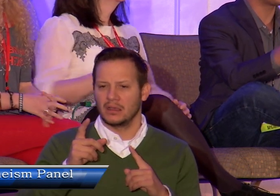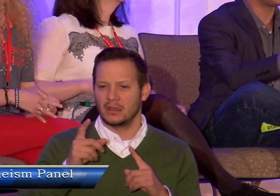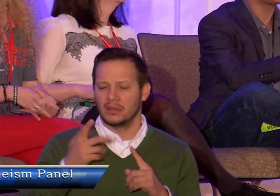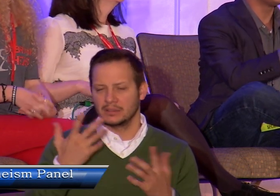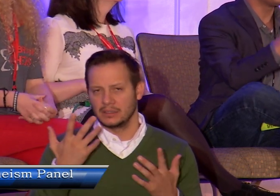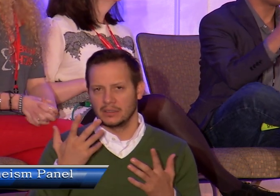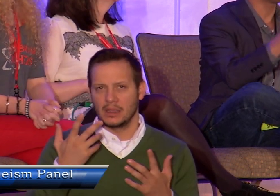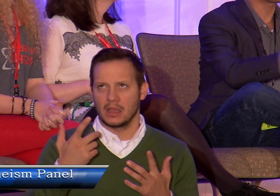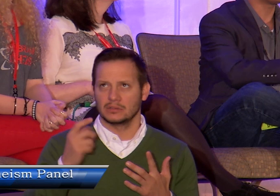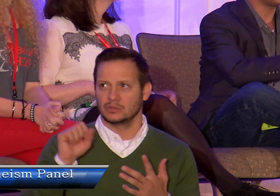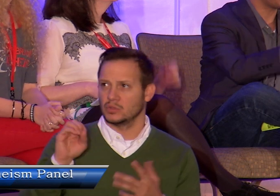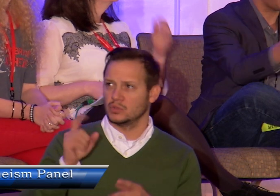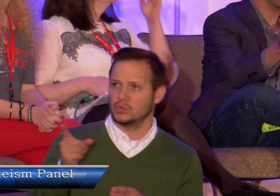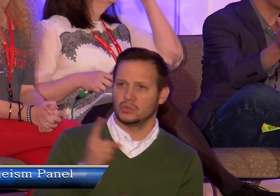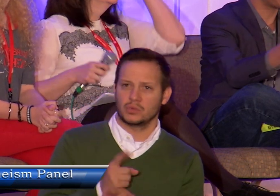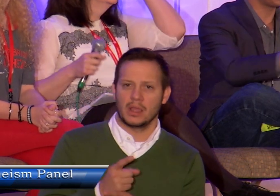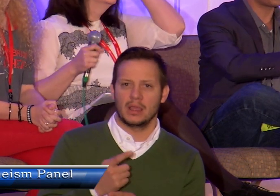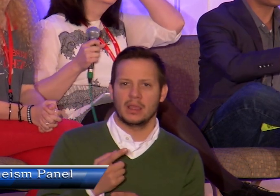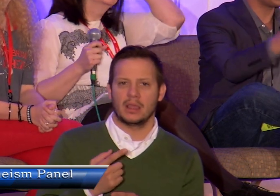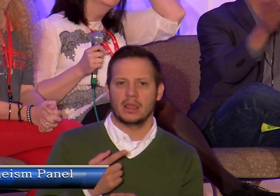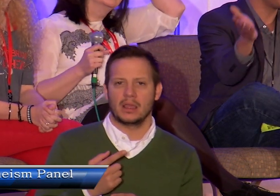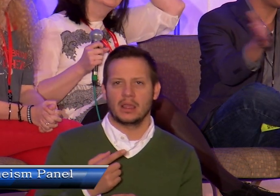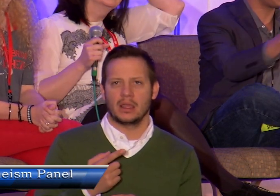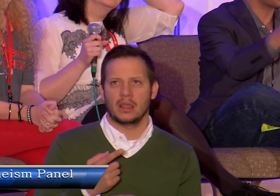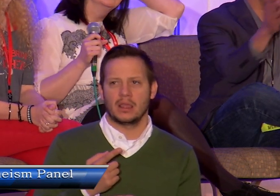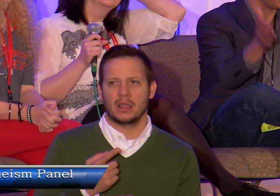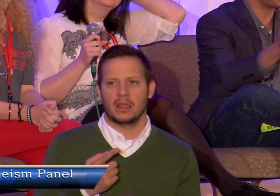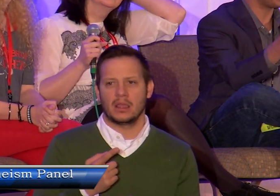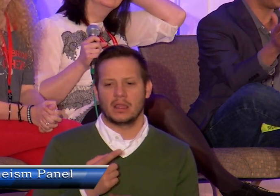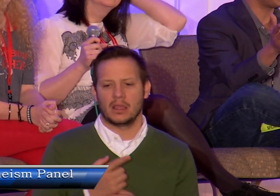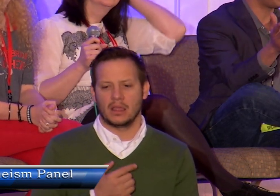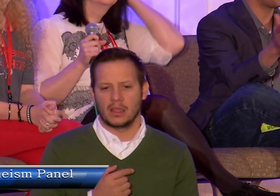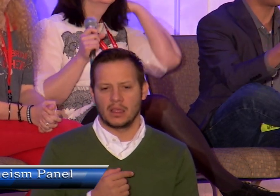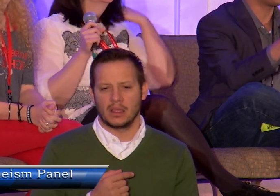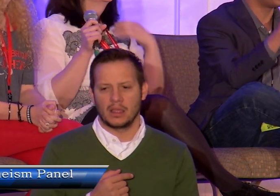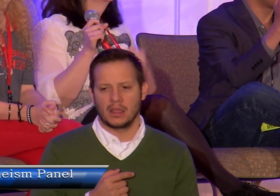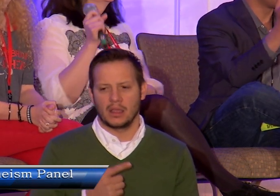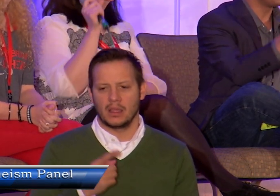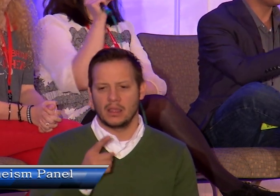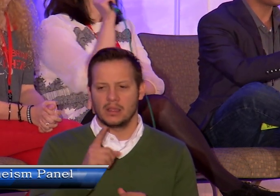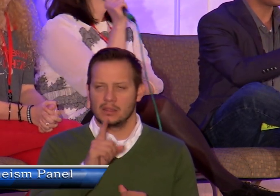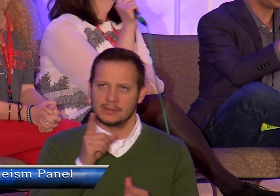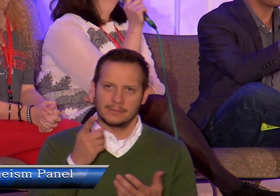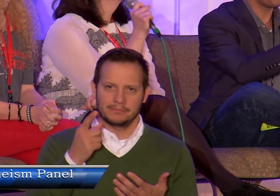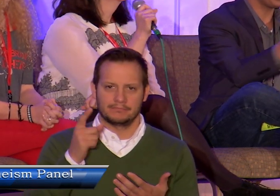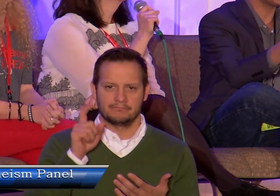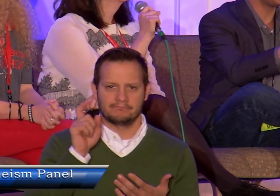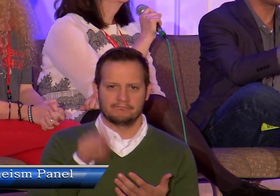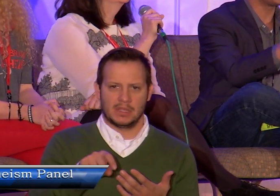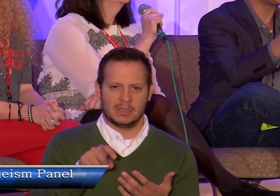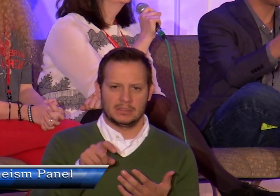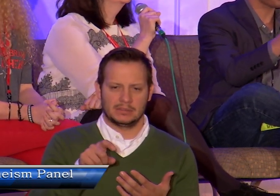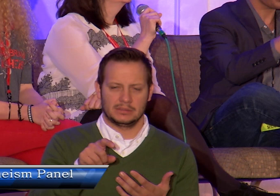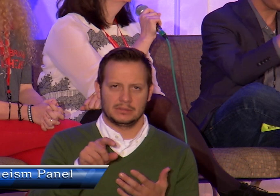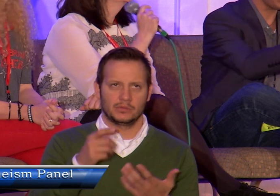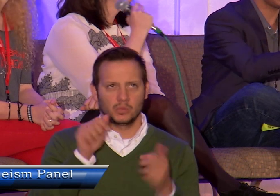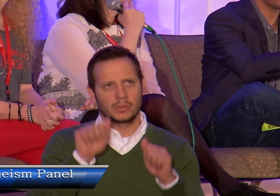balance. Just like you cannot have absolute free market, you need to have regulations and so forth. So you can have a mix